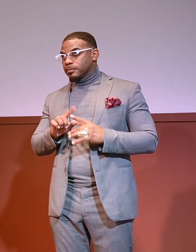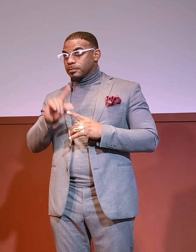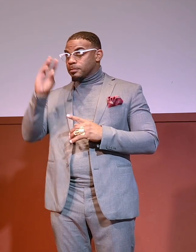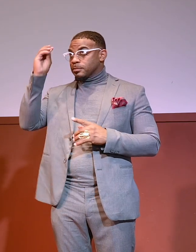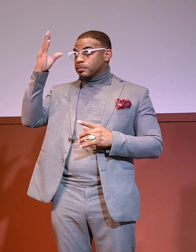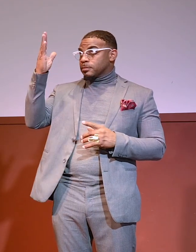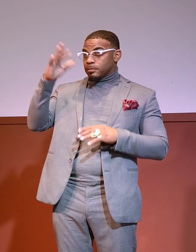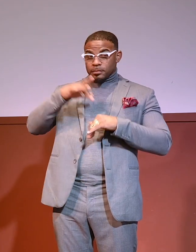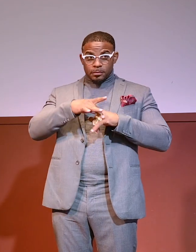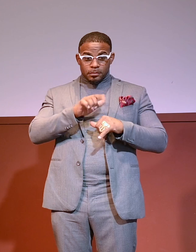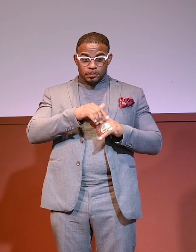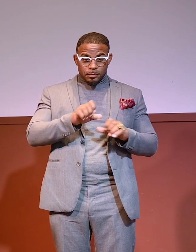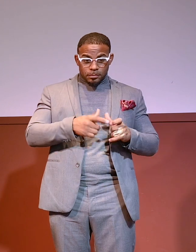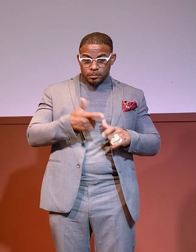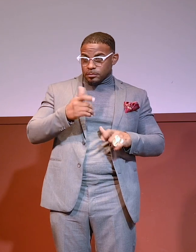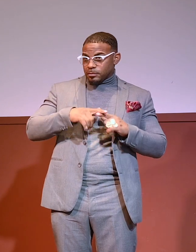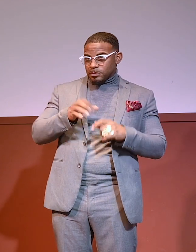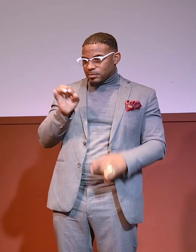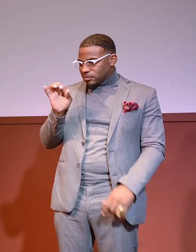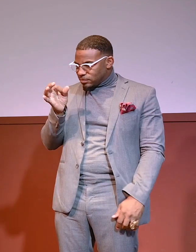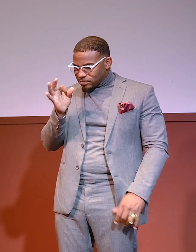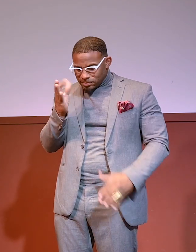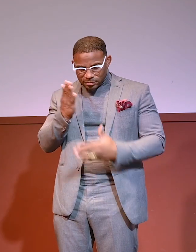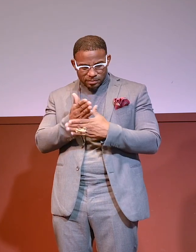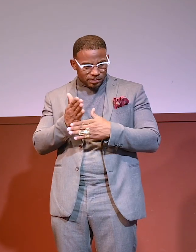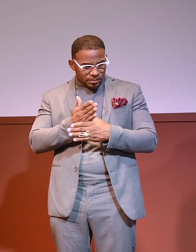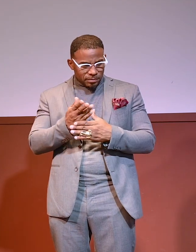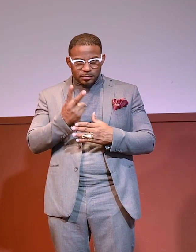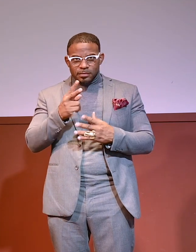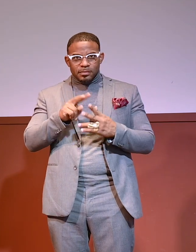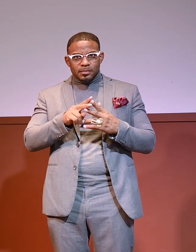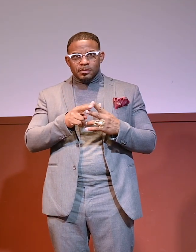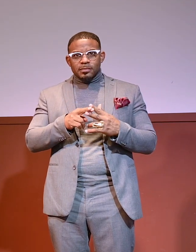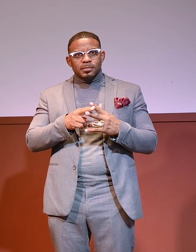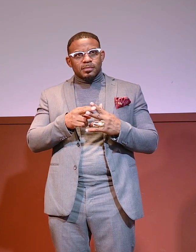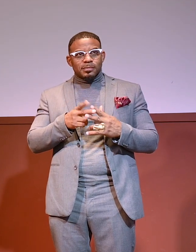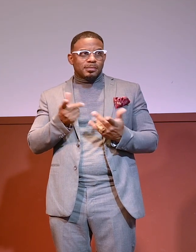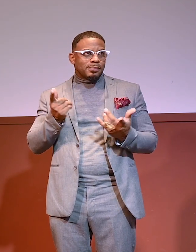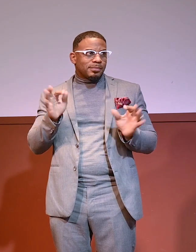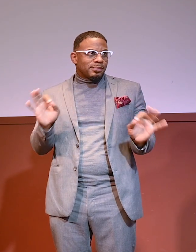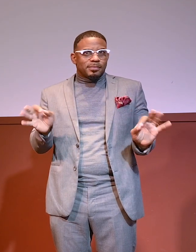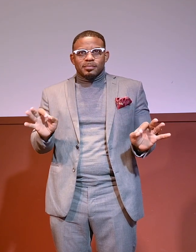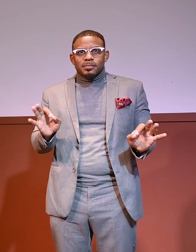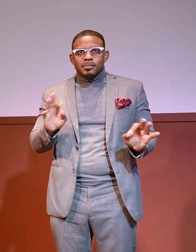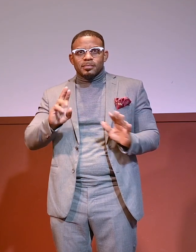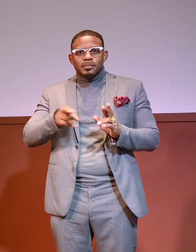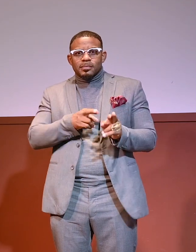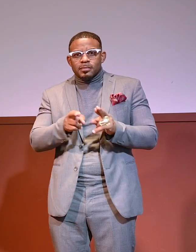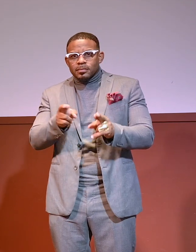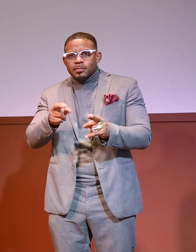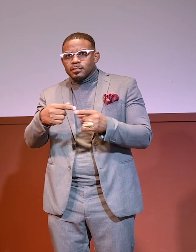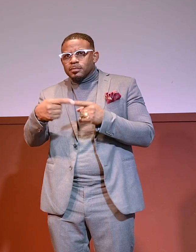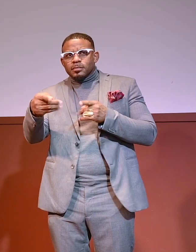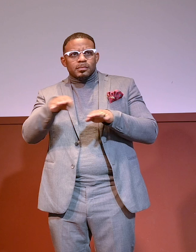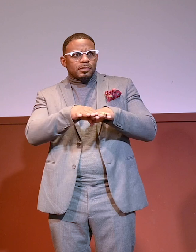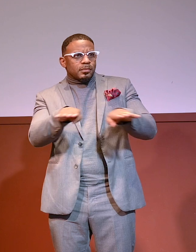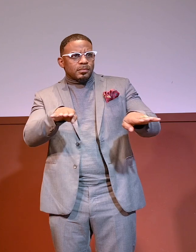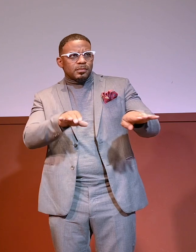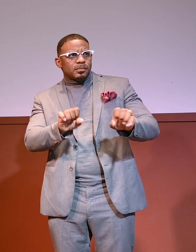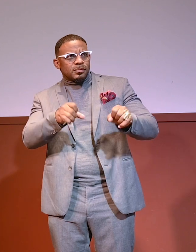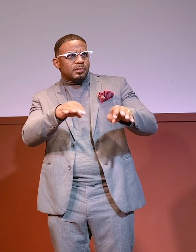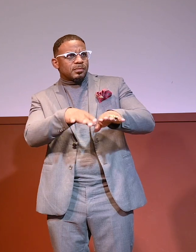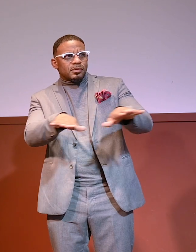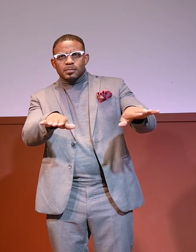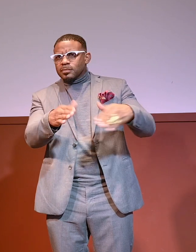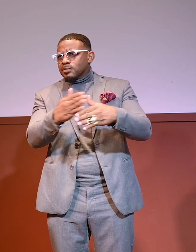sun, Earth must look no larger than a marble that fits between two fingers. Inconsequential. Rolled across floors, sidewalks,